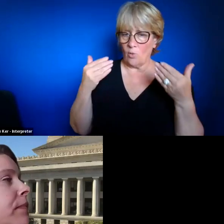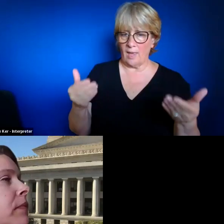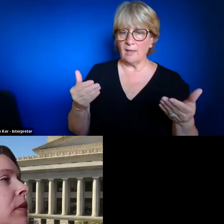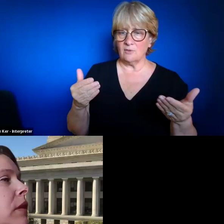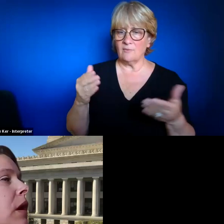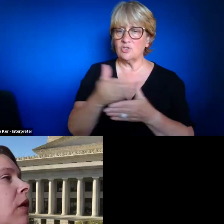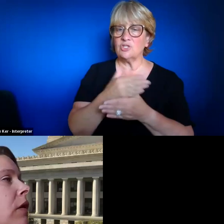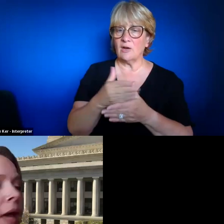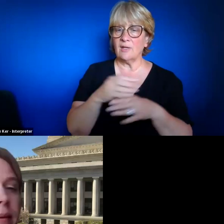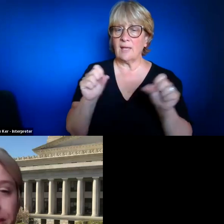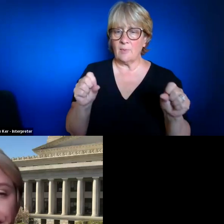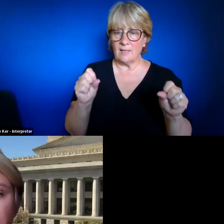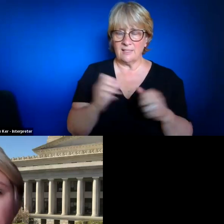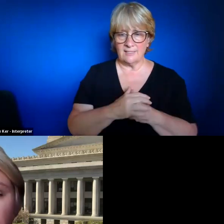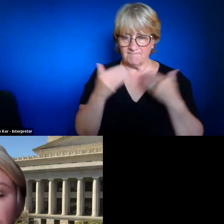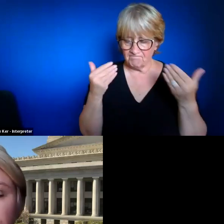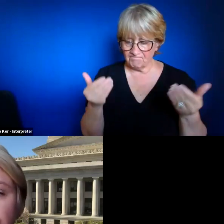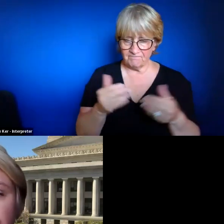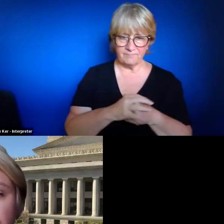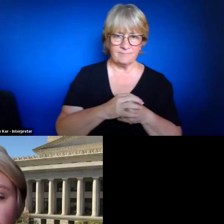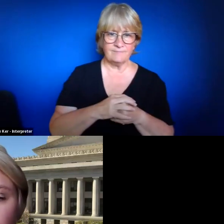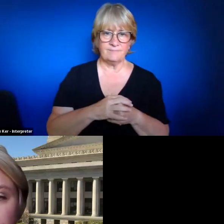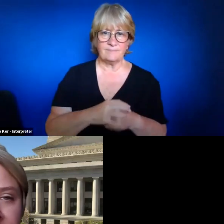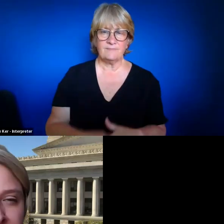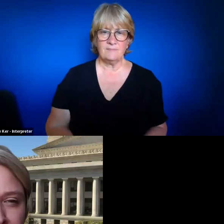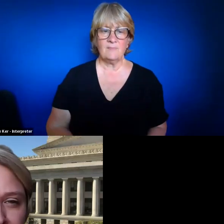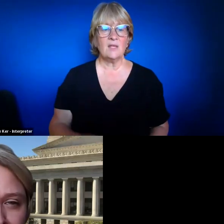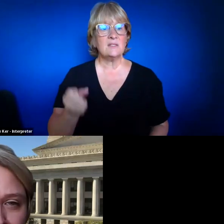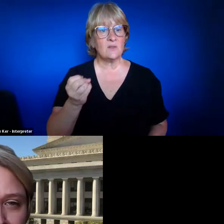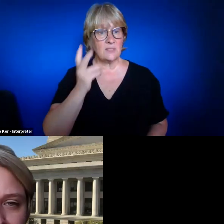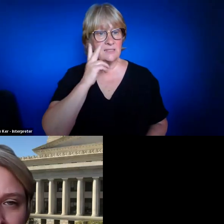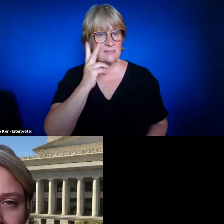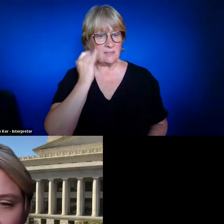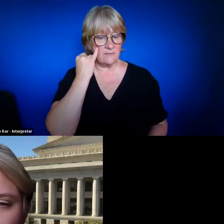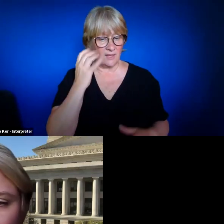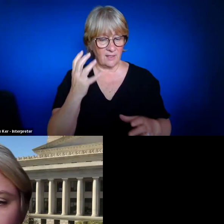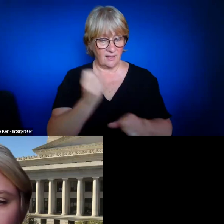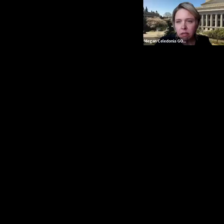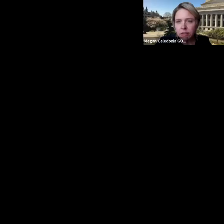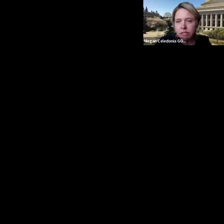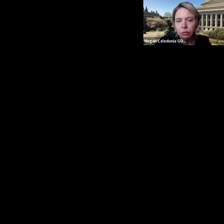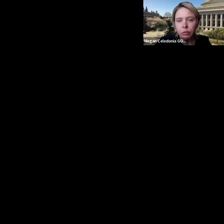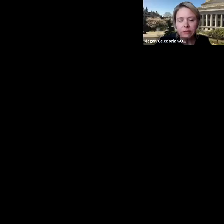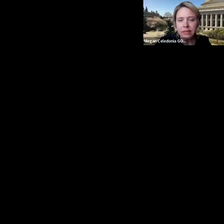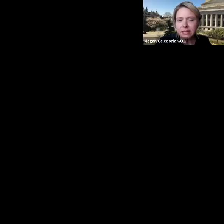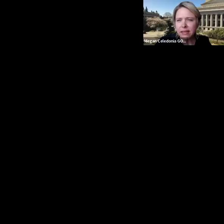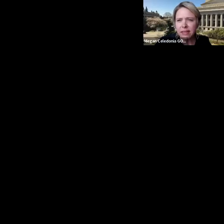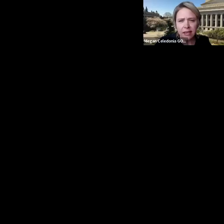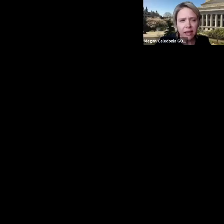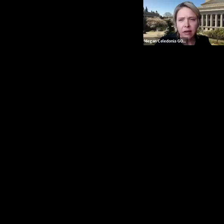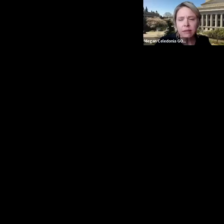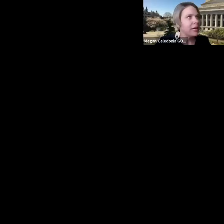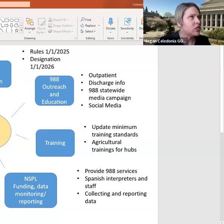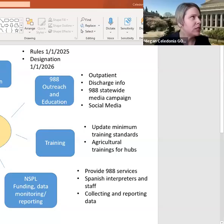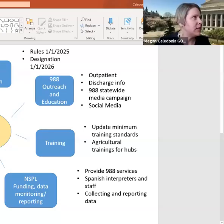sharing capabilities. Oh, okay. So let's see if I can get this up here. So one of the things, I